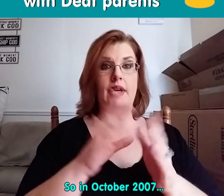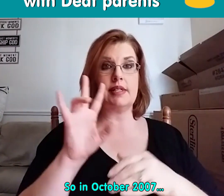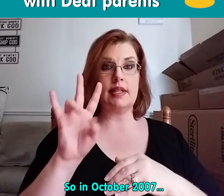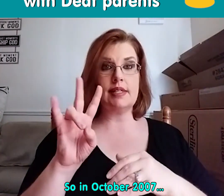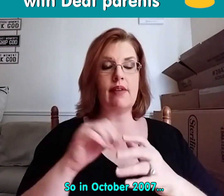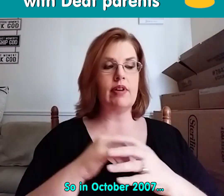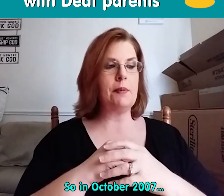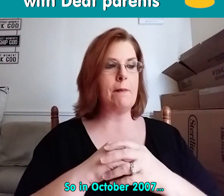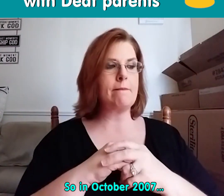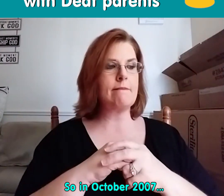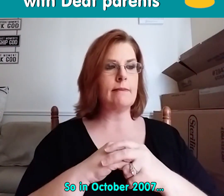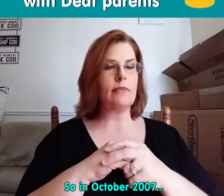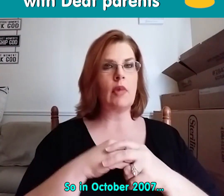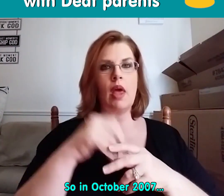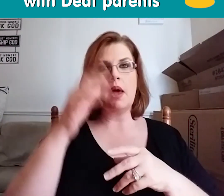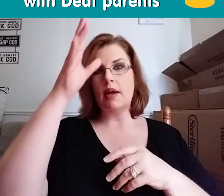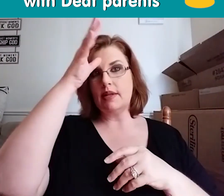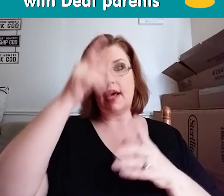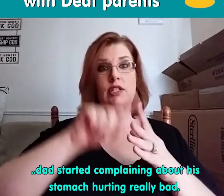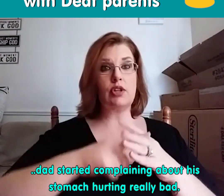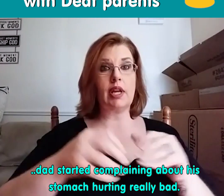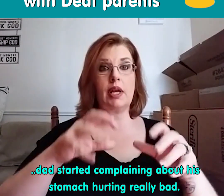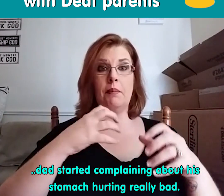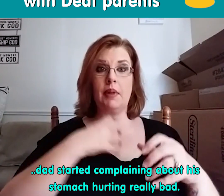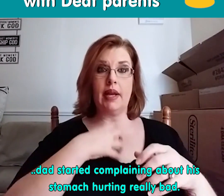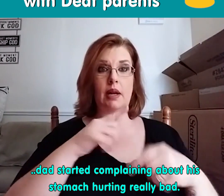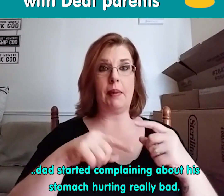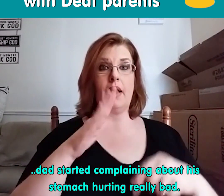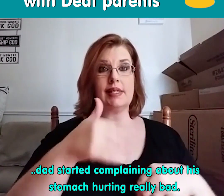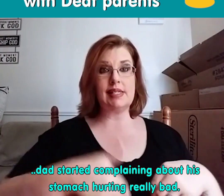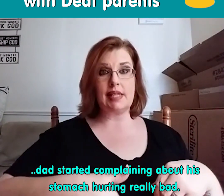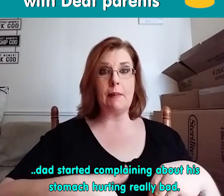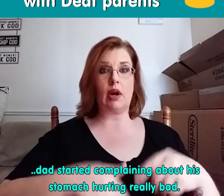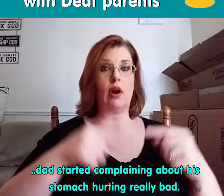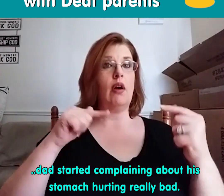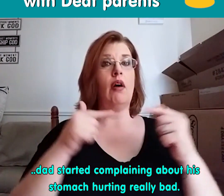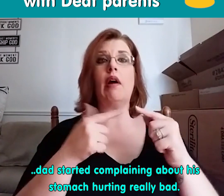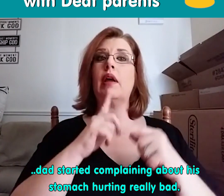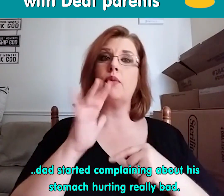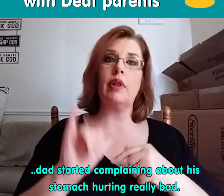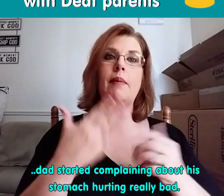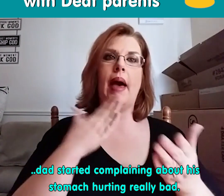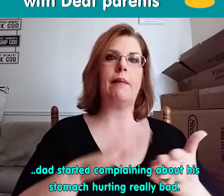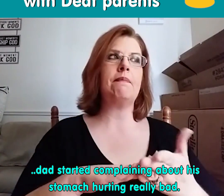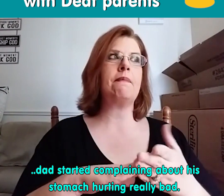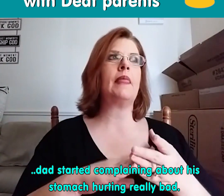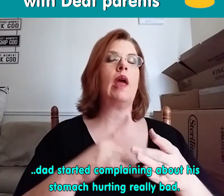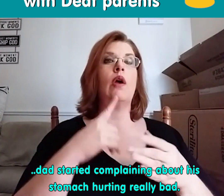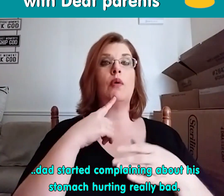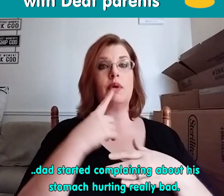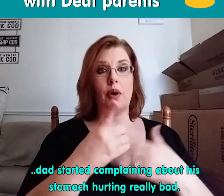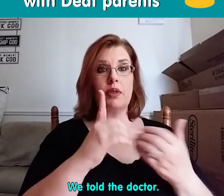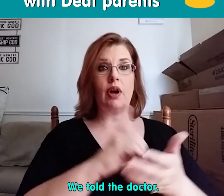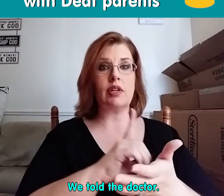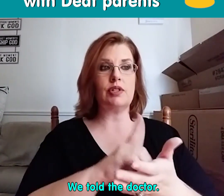So anyway, they said that his cancer will go into partial remission, but